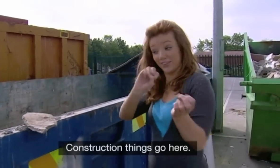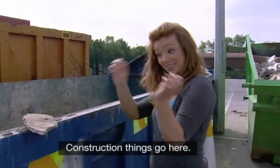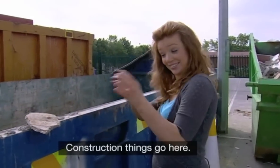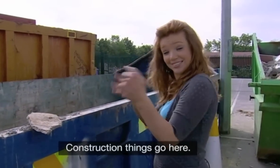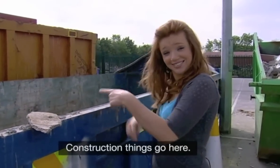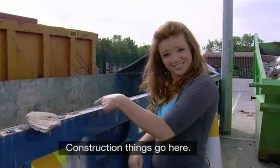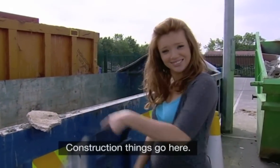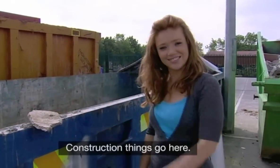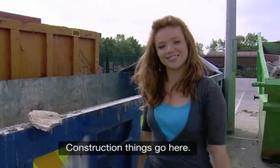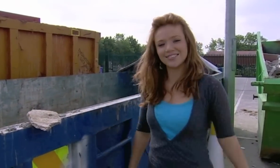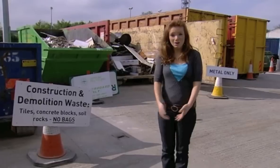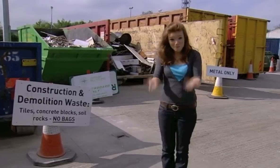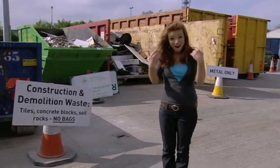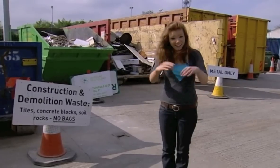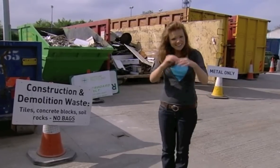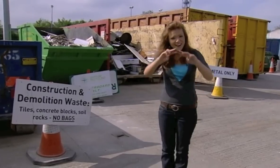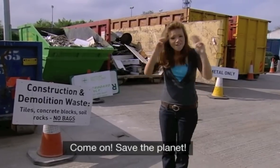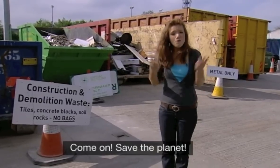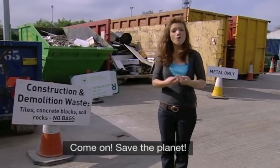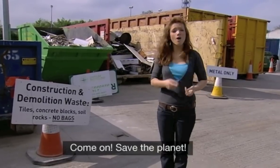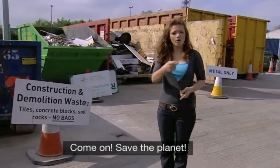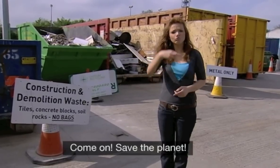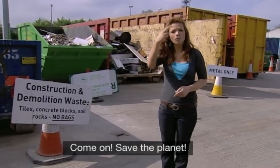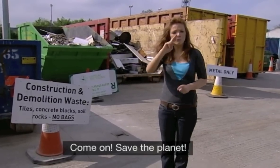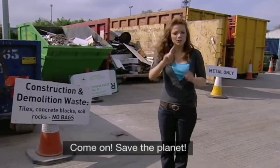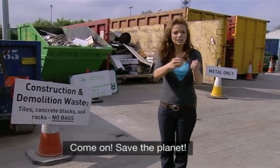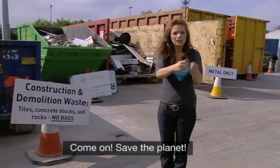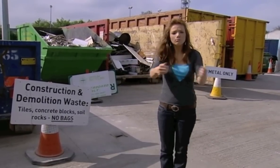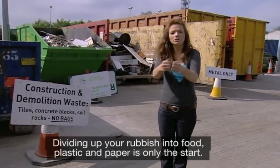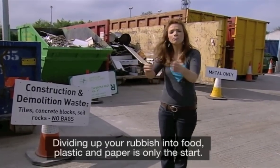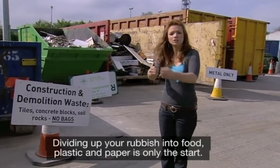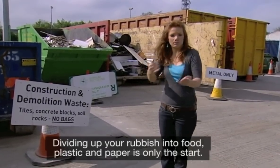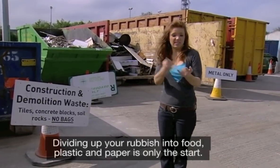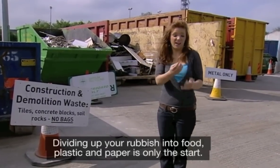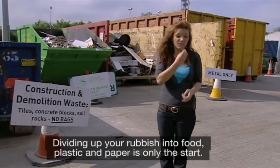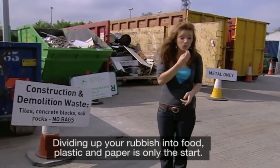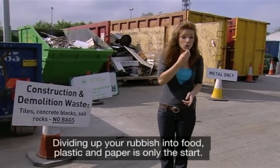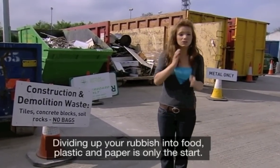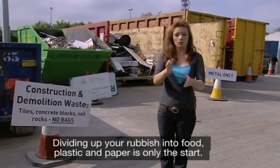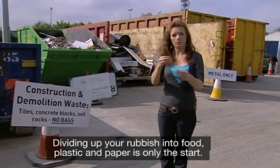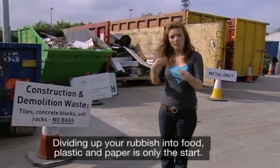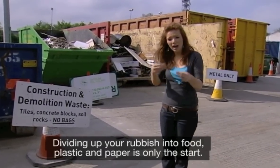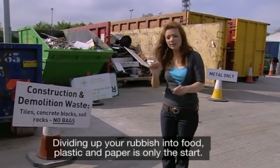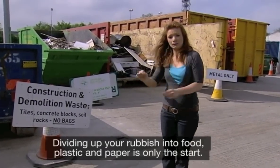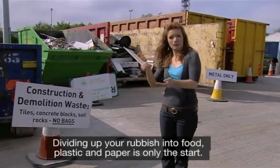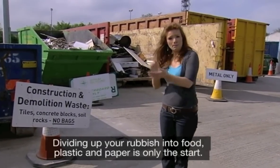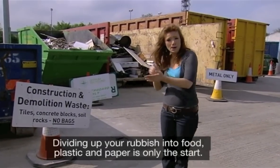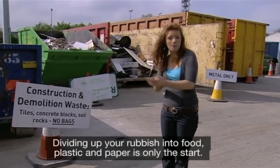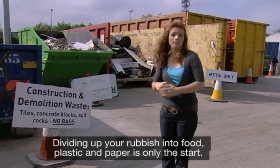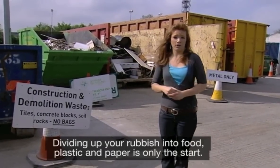Construction things go here. Come on, save the planet. Dividing up your rubbish into food, plastic and paper is